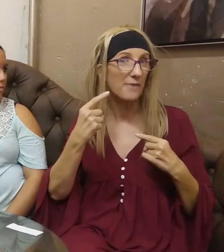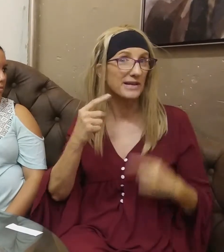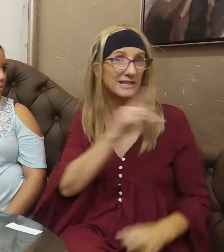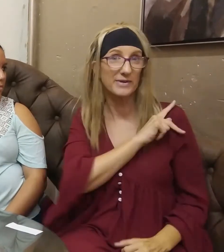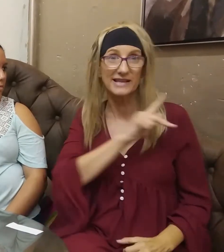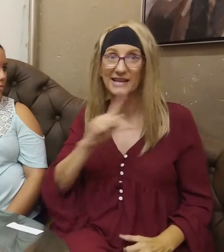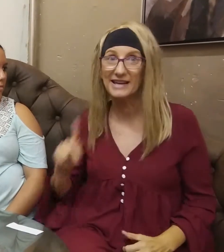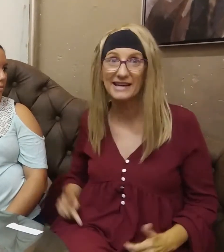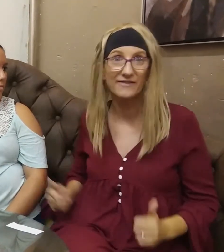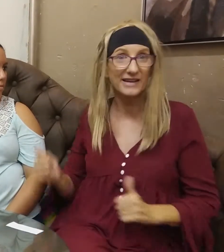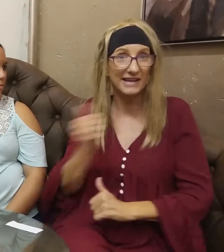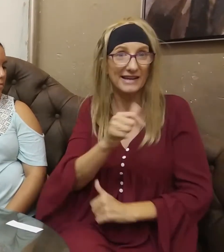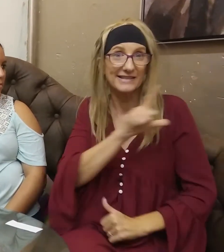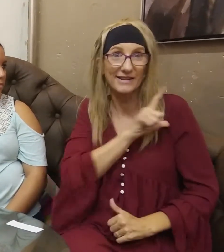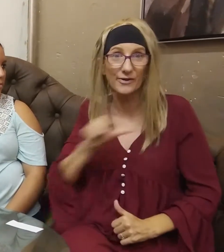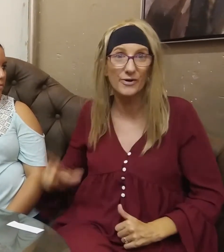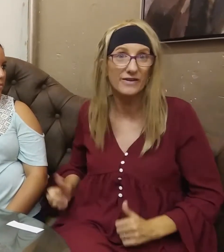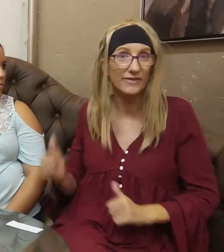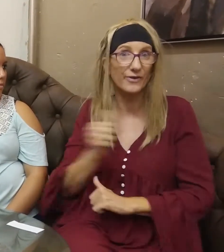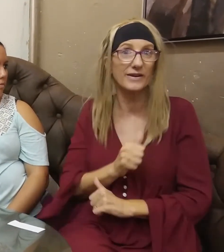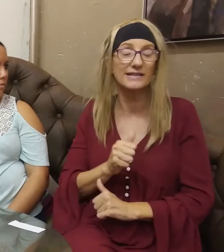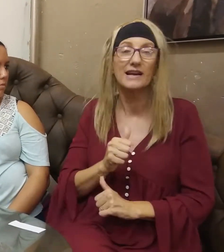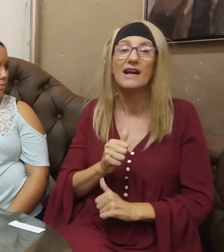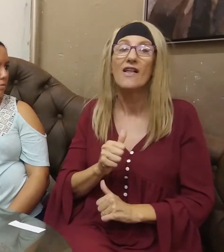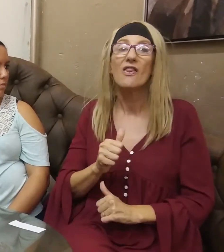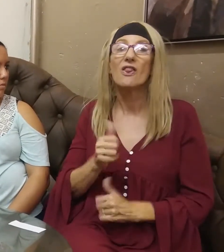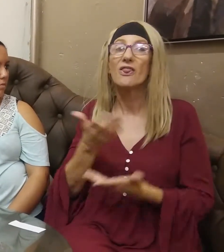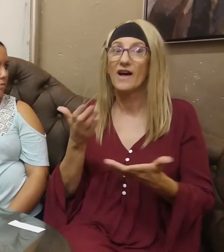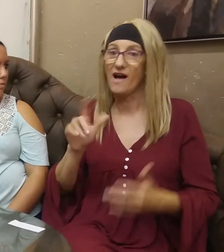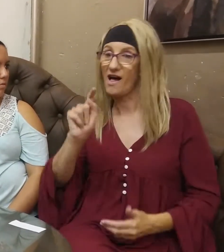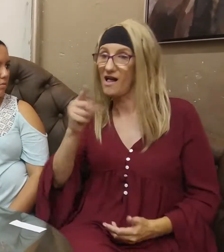coming to be the King of Kings, the Lord of Lords, the